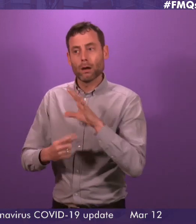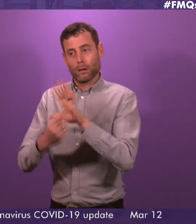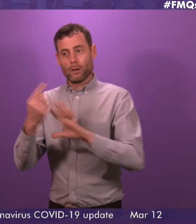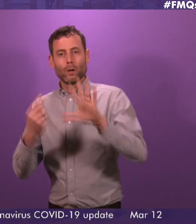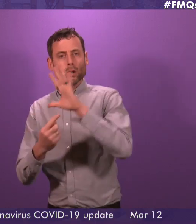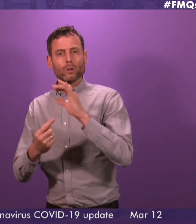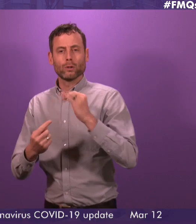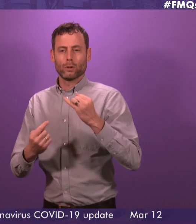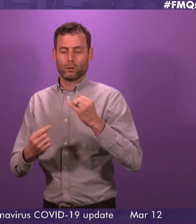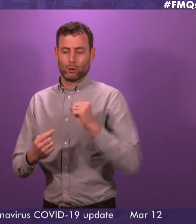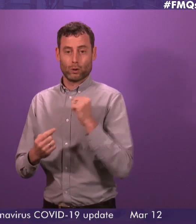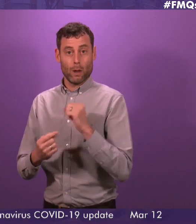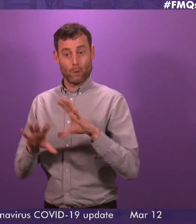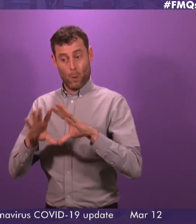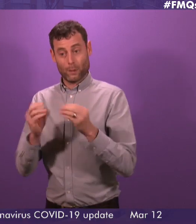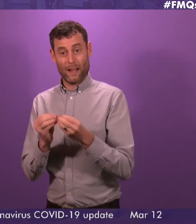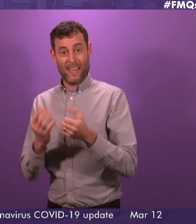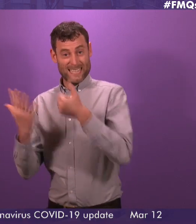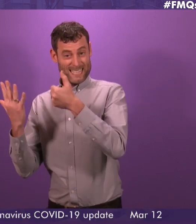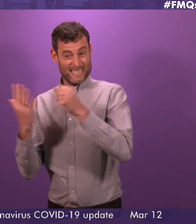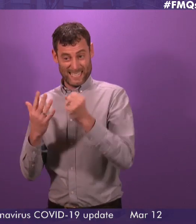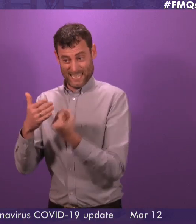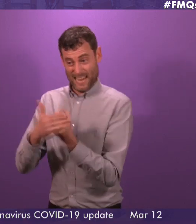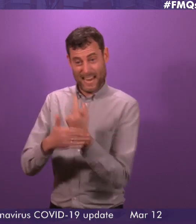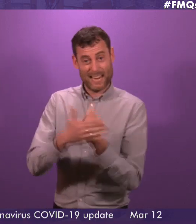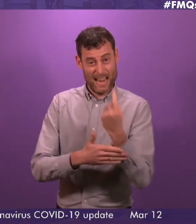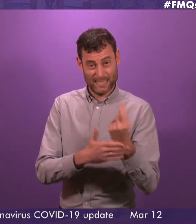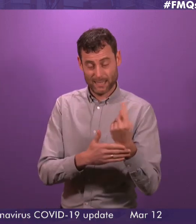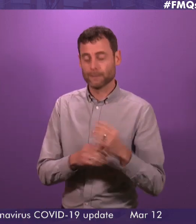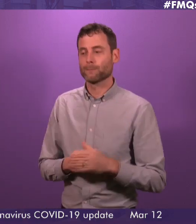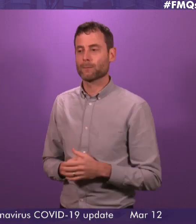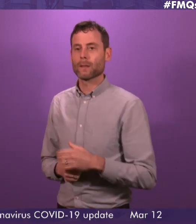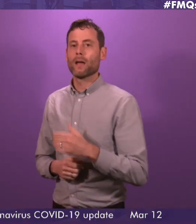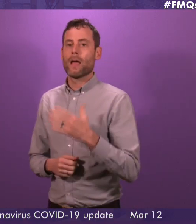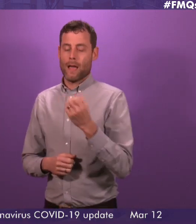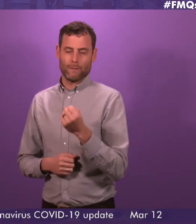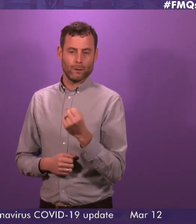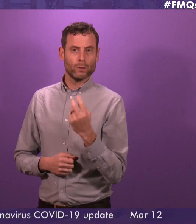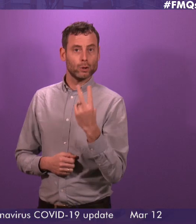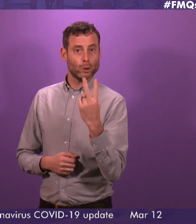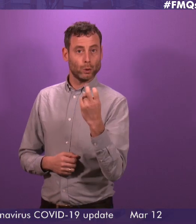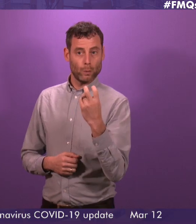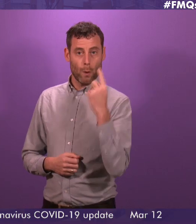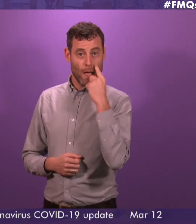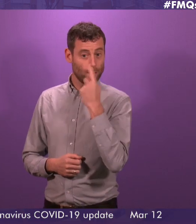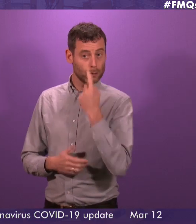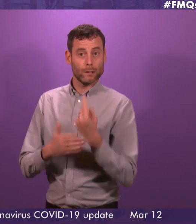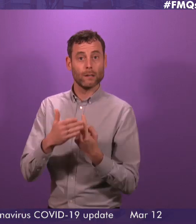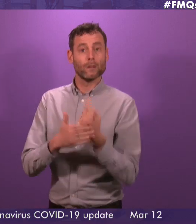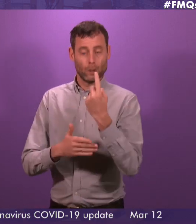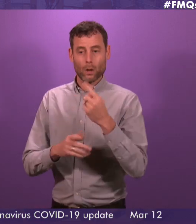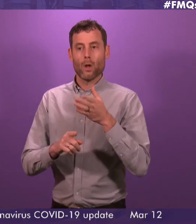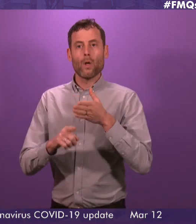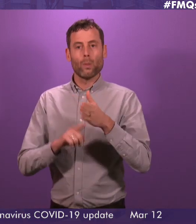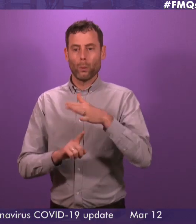Scotland as 60 cases, with the evidence of a further 2 cases arising from community